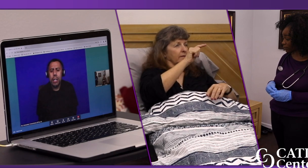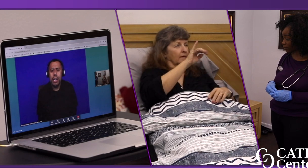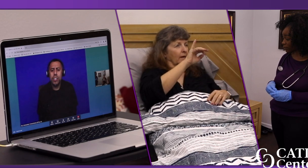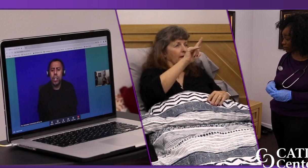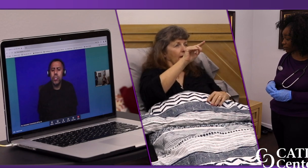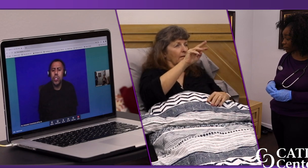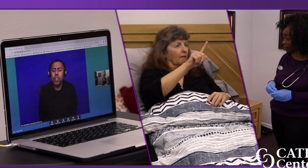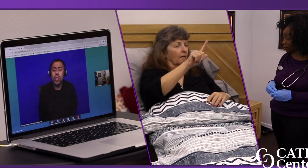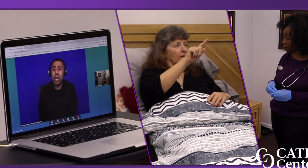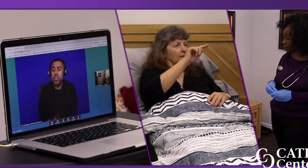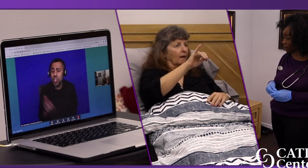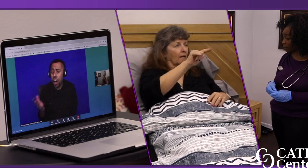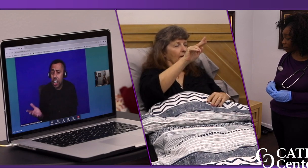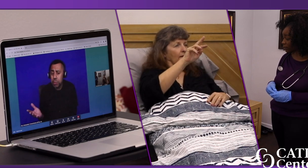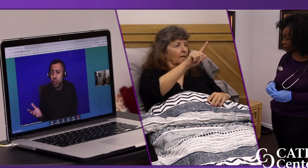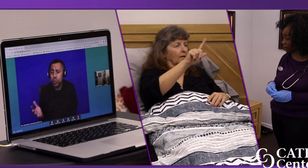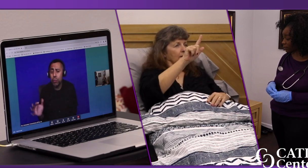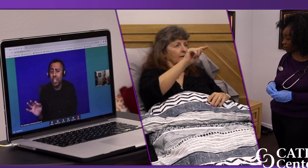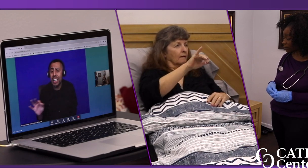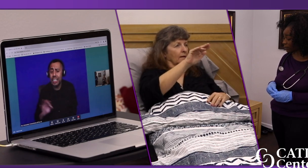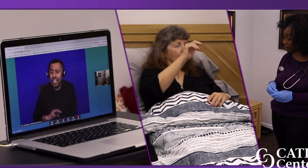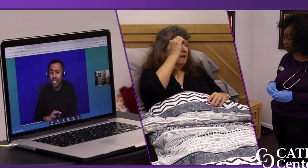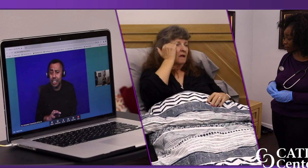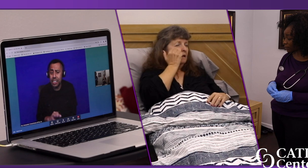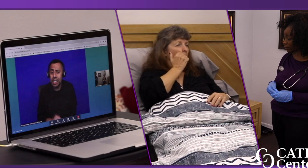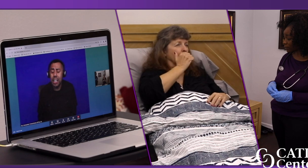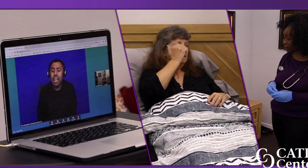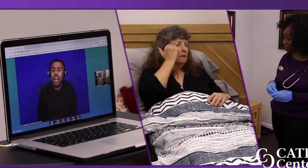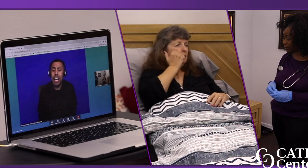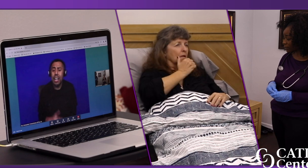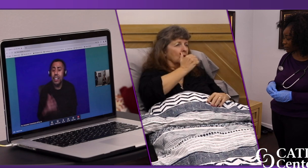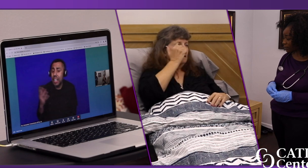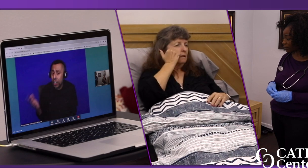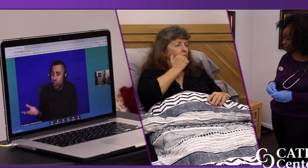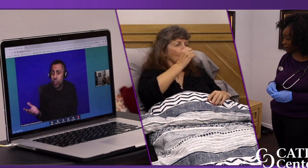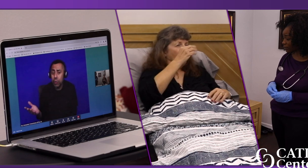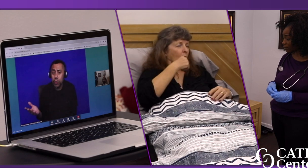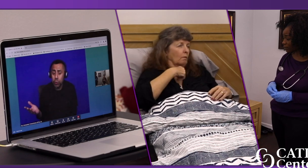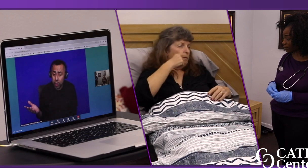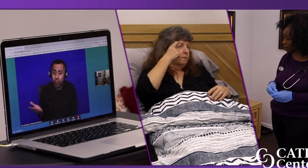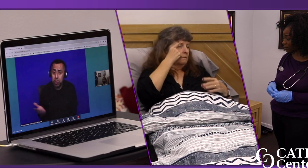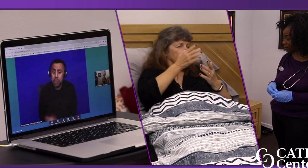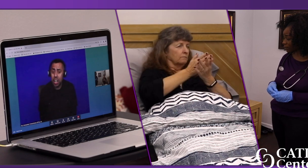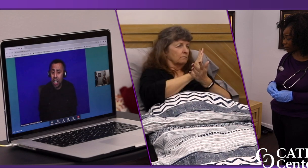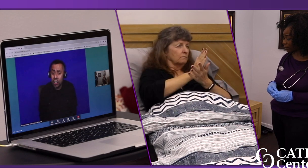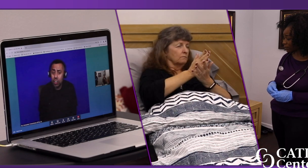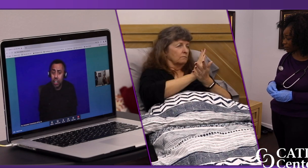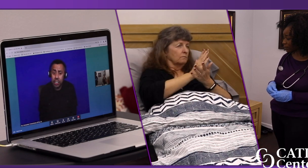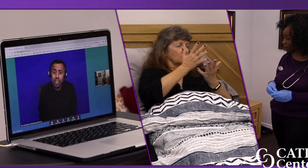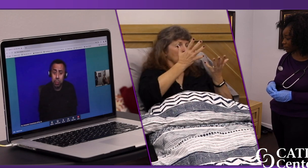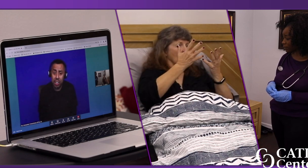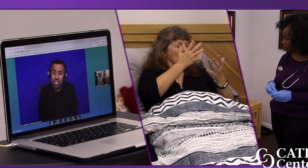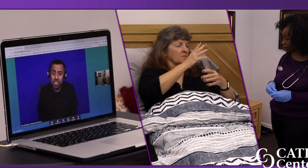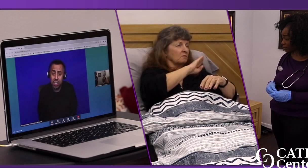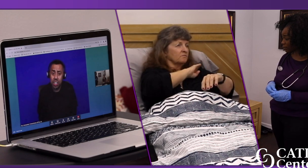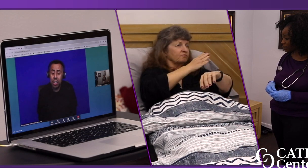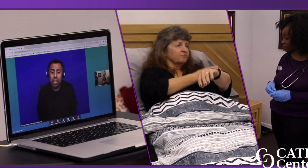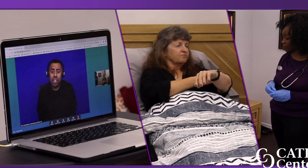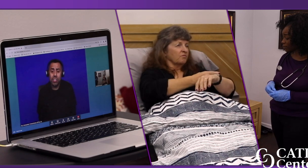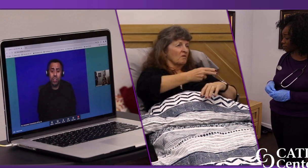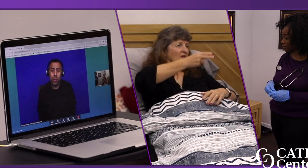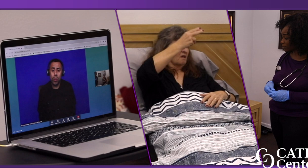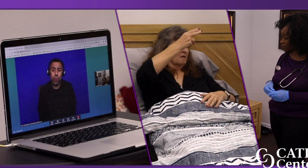Right. And I should also tell you that I was in the hospital for 9 days, and there they were giving me Tylenol on a daily